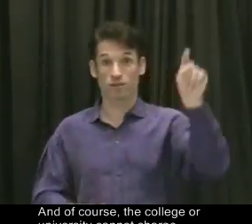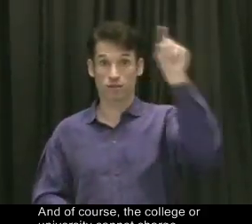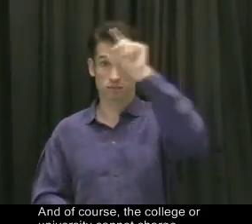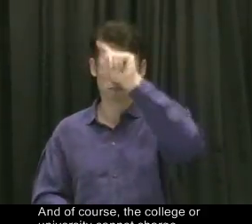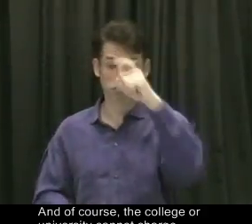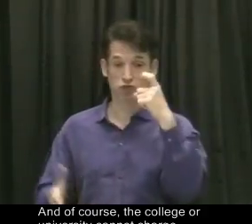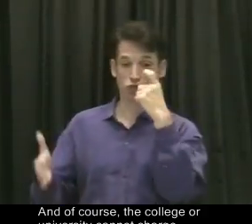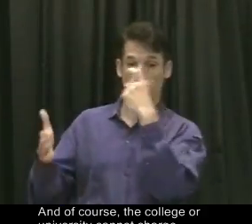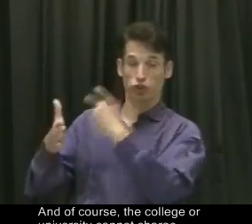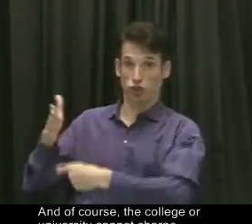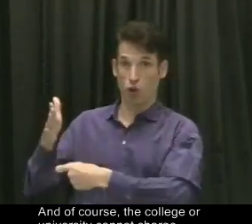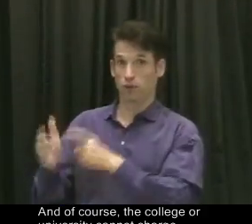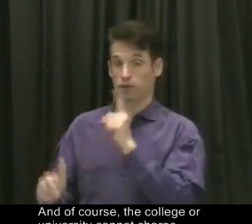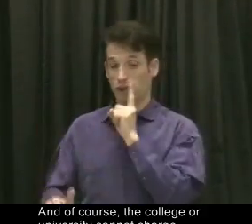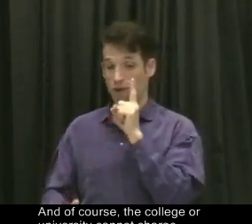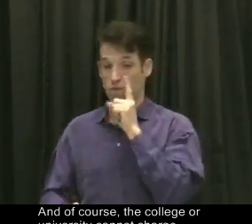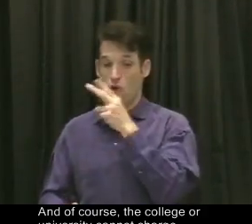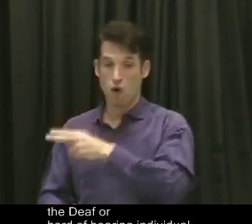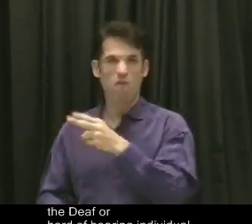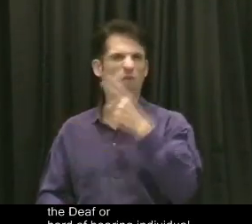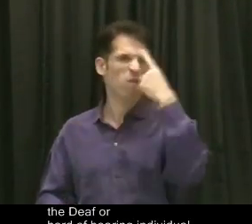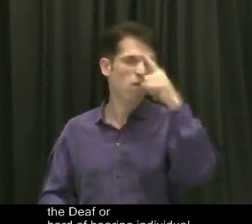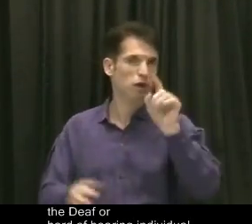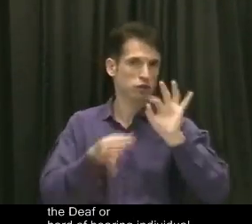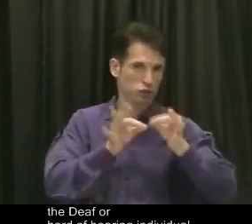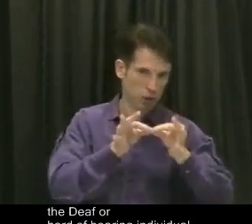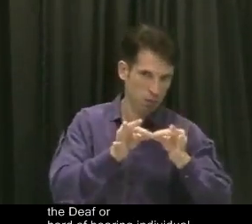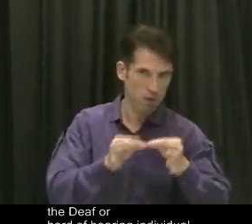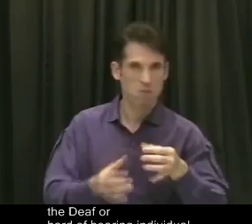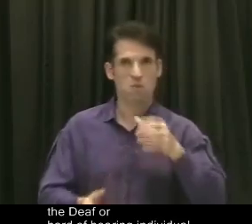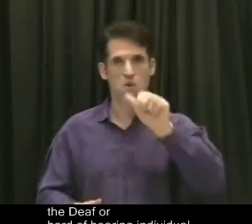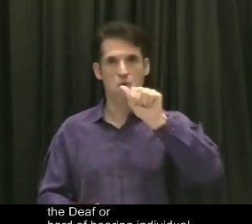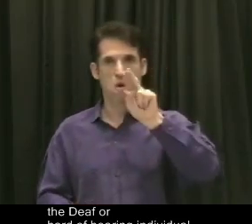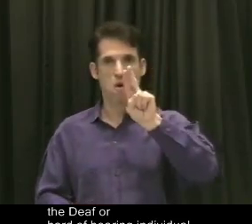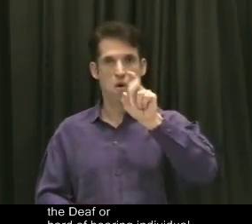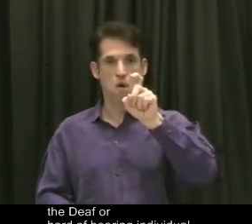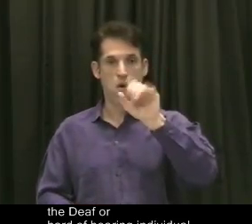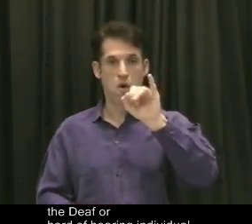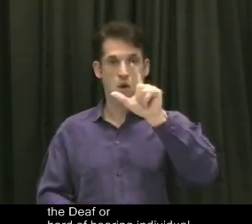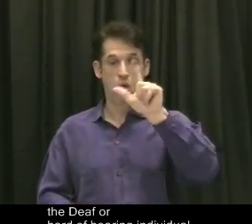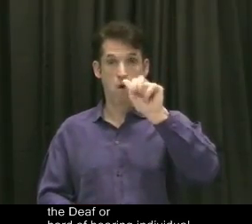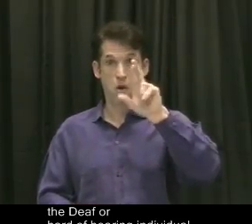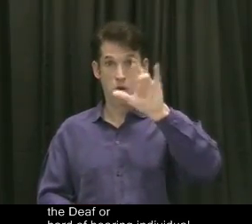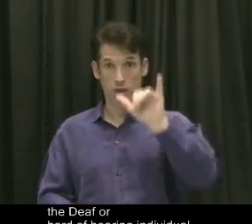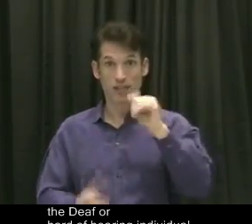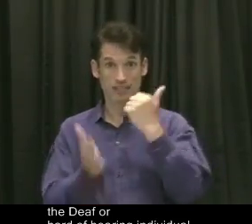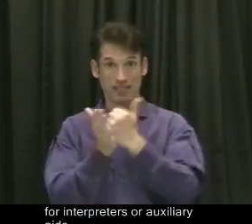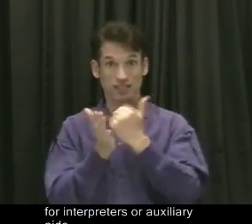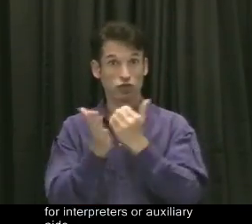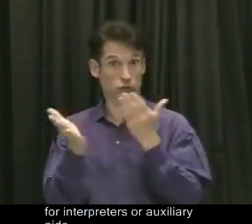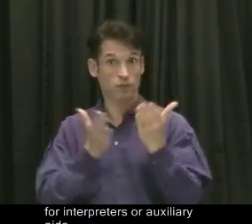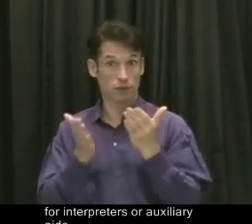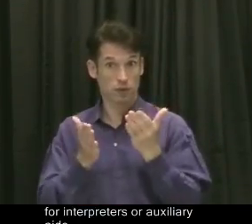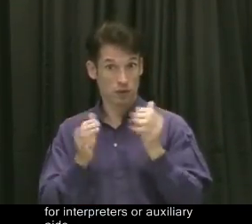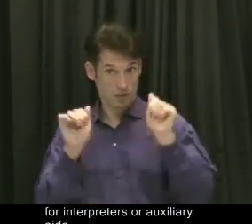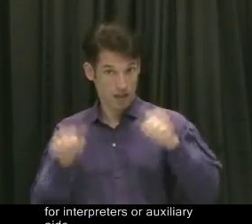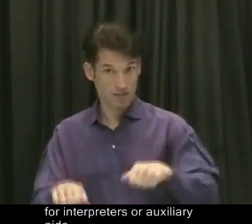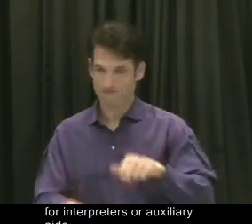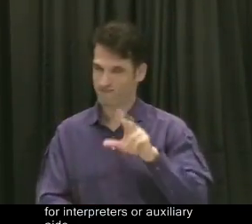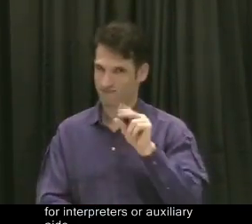university cannot charge the deaf or hard of hearing individual for interpreters or auxiliary aids.